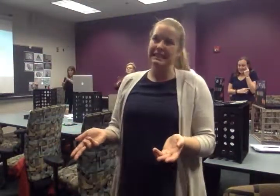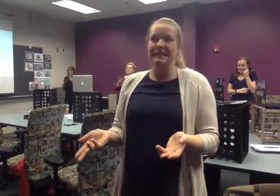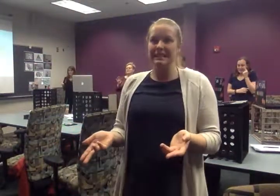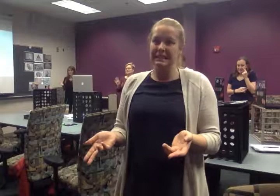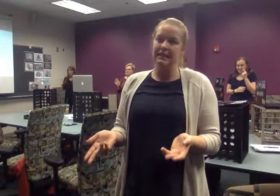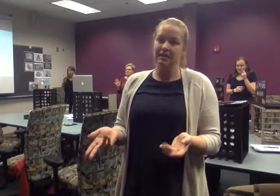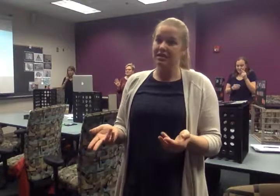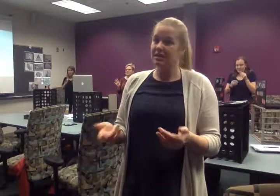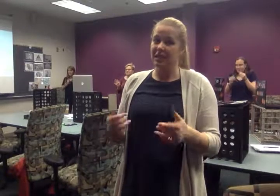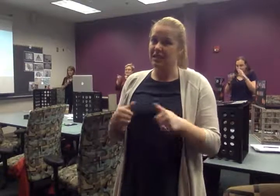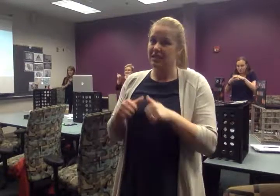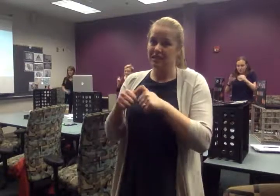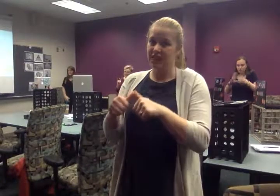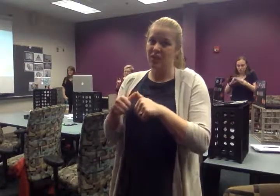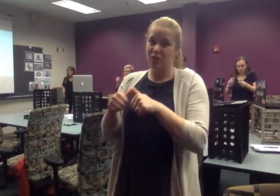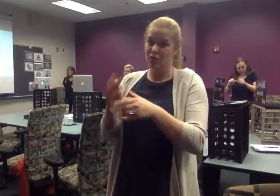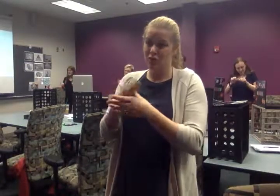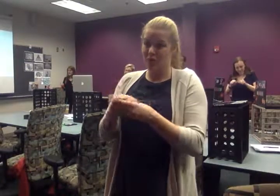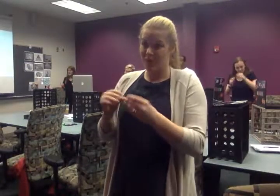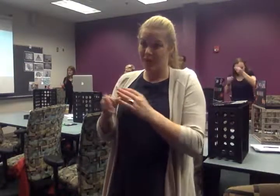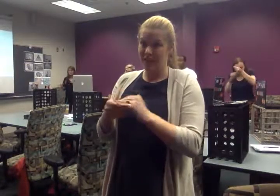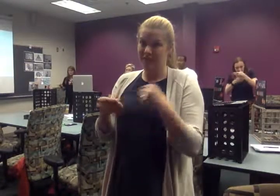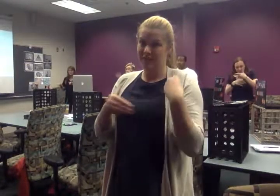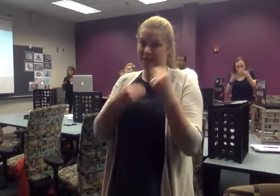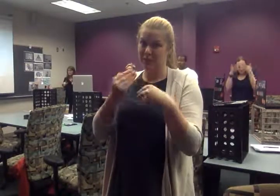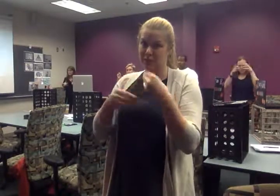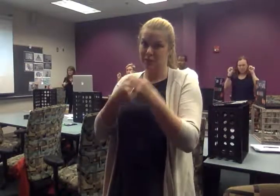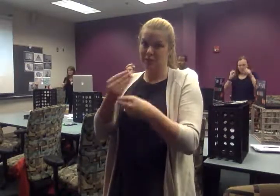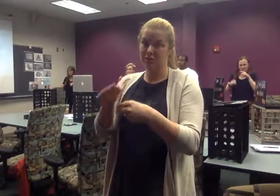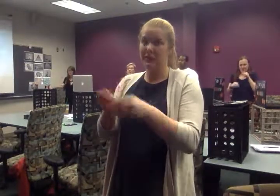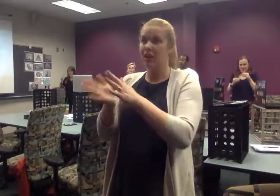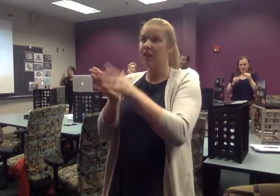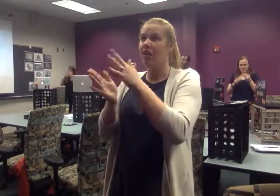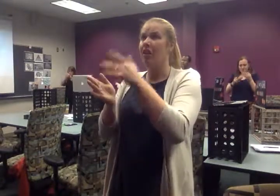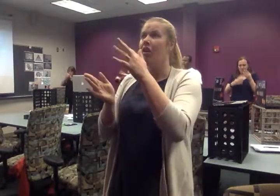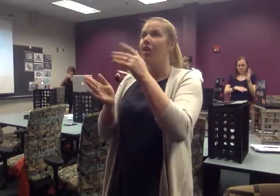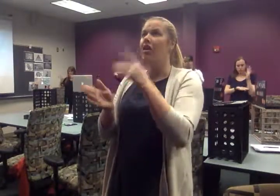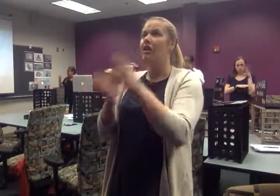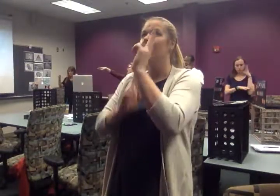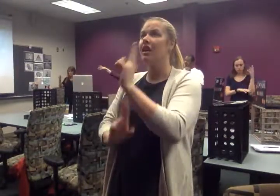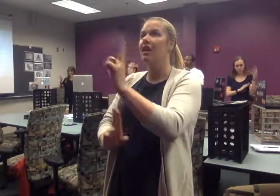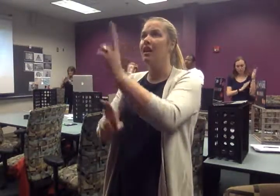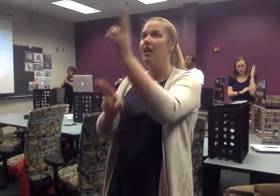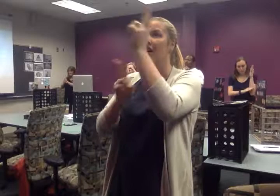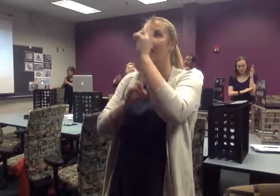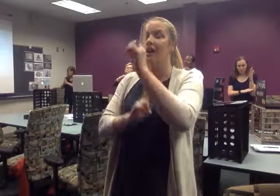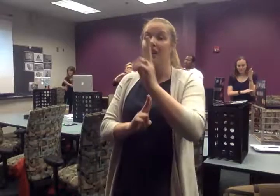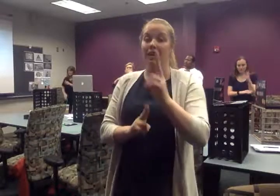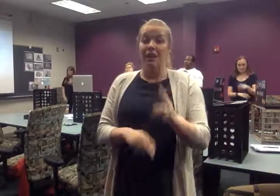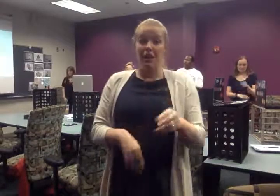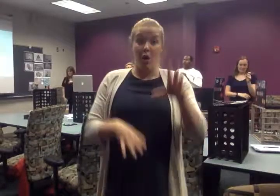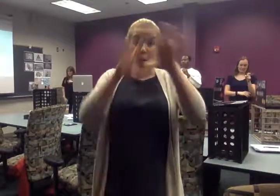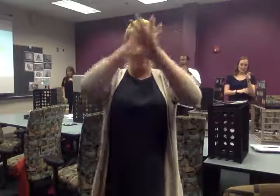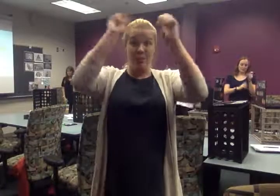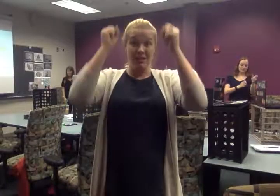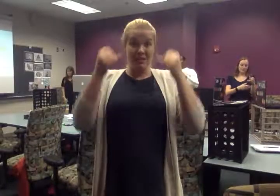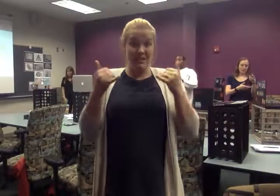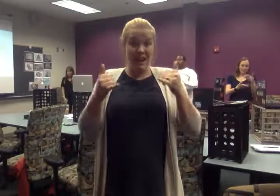stories. These days, the president rarely goes on TV and says, you know why we're going to go to war? We need resources. No, we still say it's